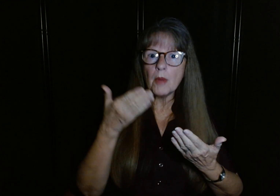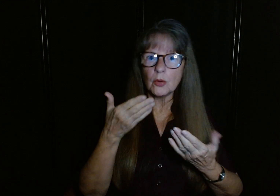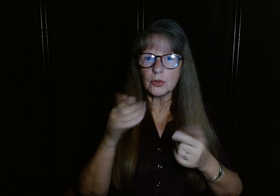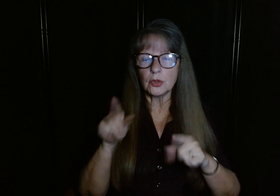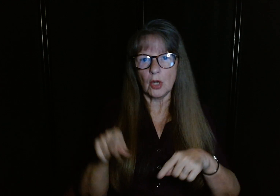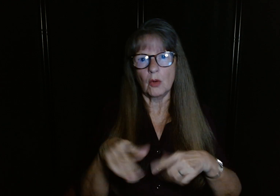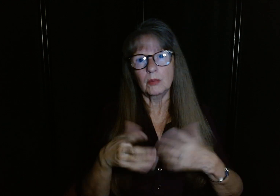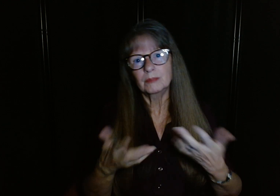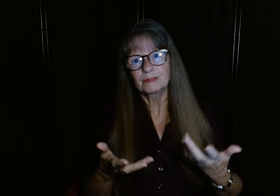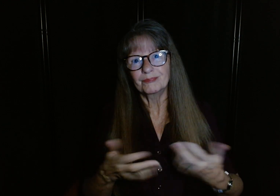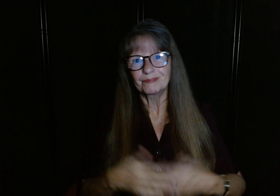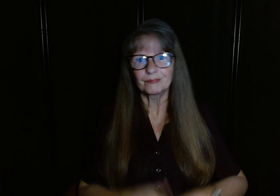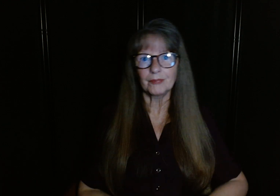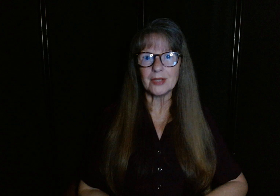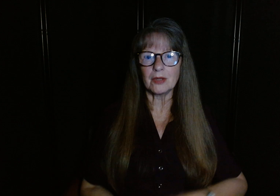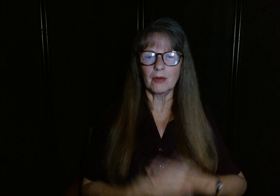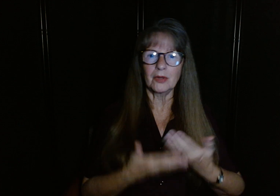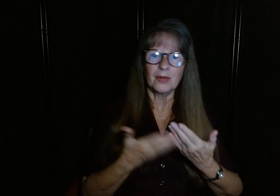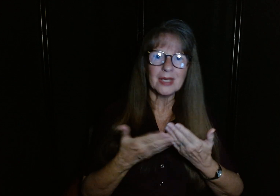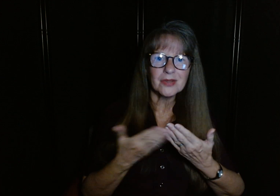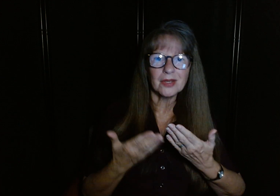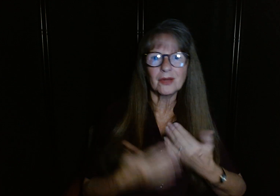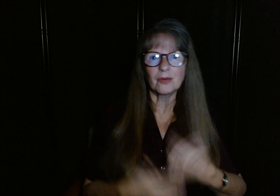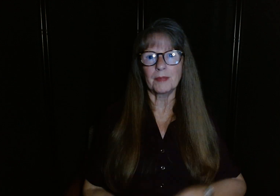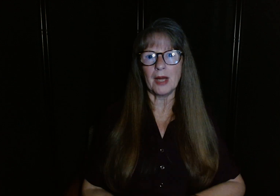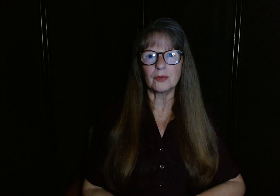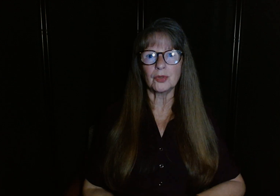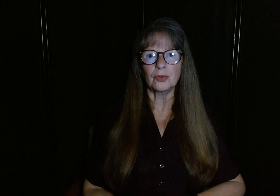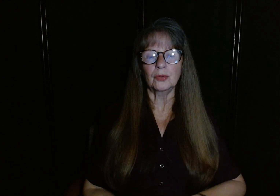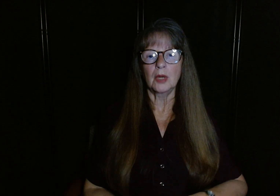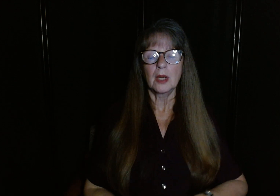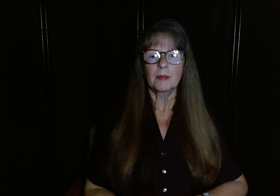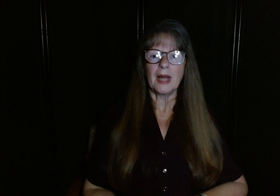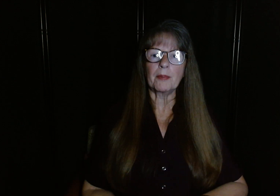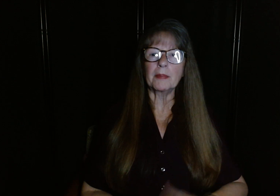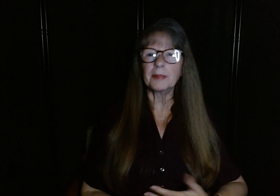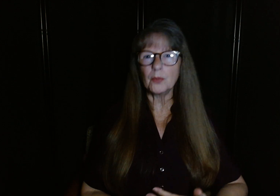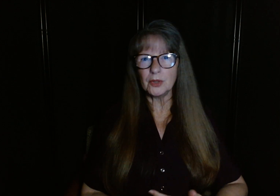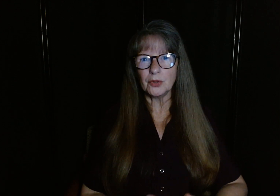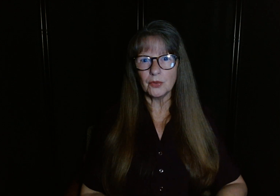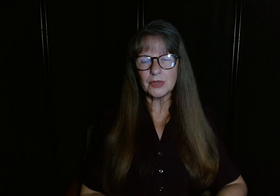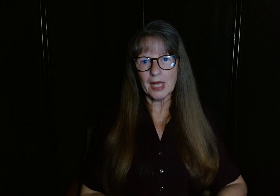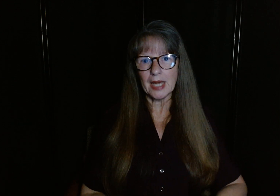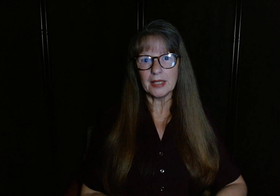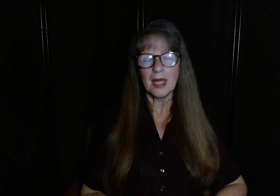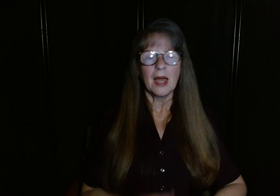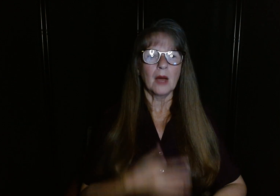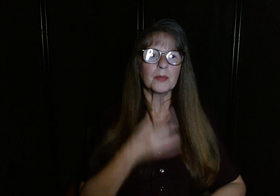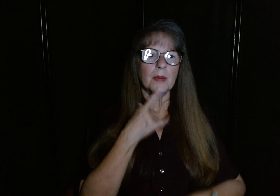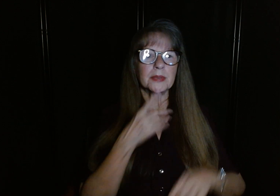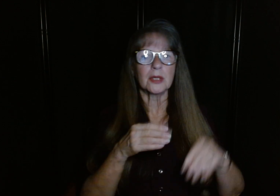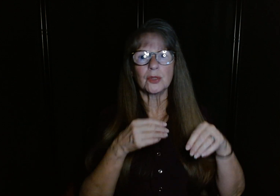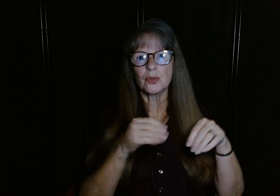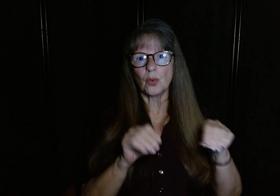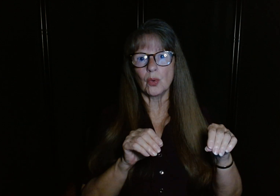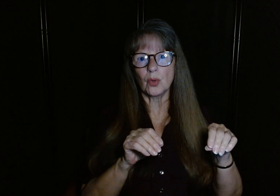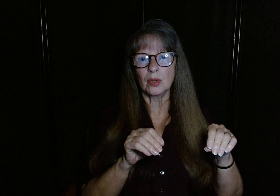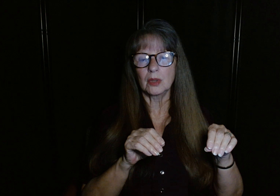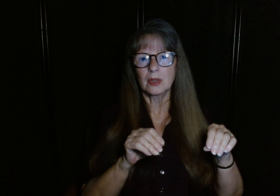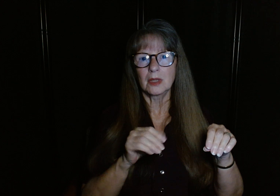Almost go. That's easy, or about to, but I probably wouldn't use that. I would probably say store